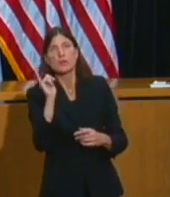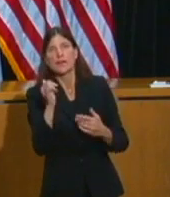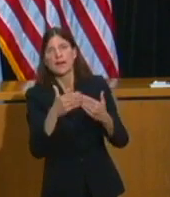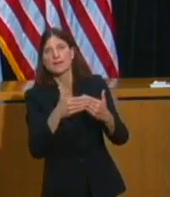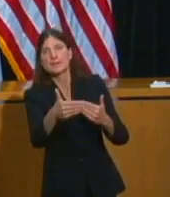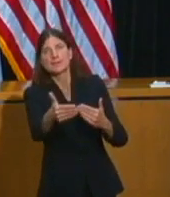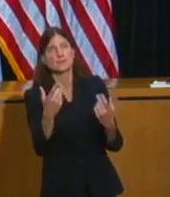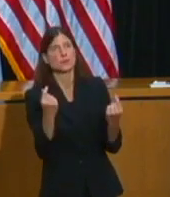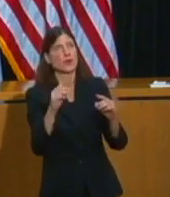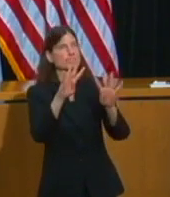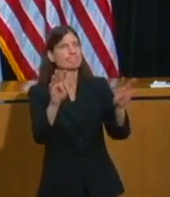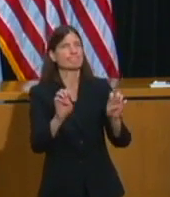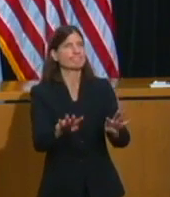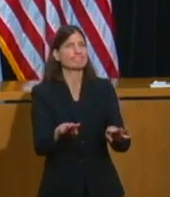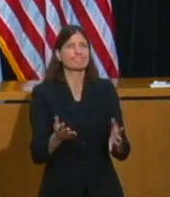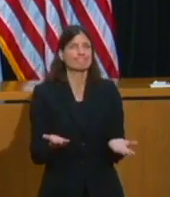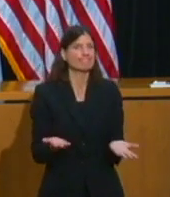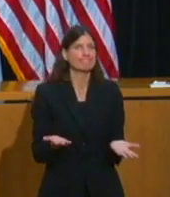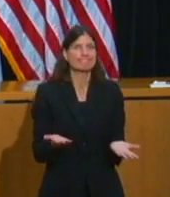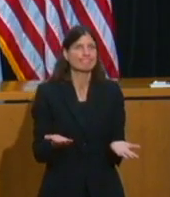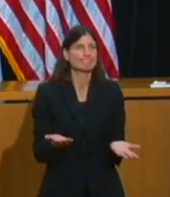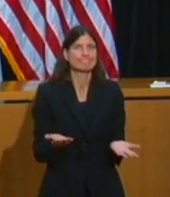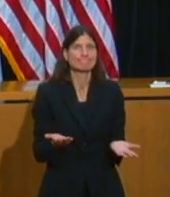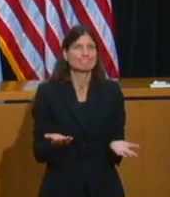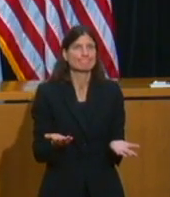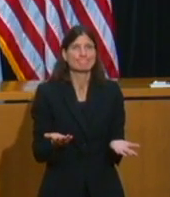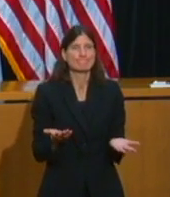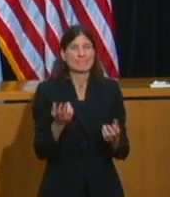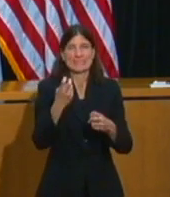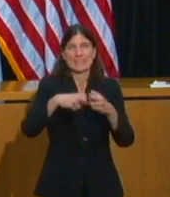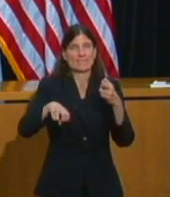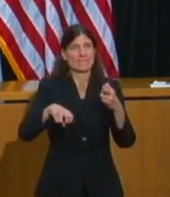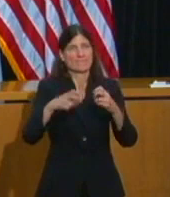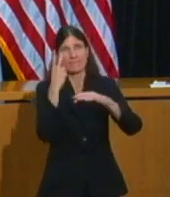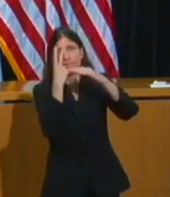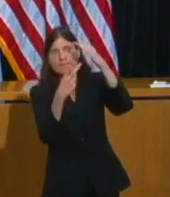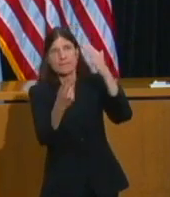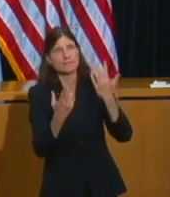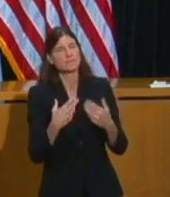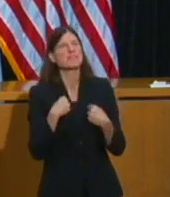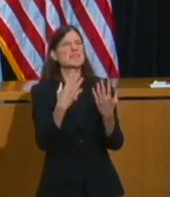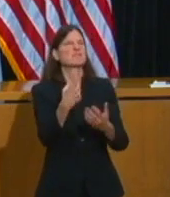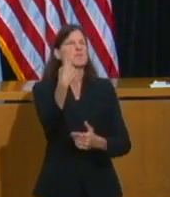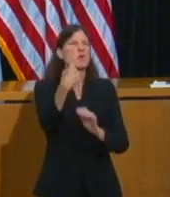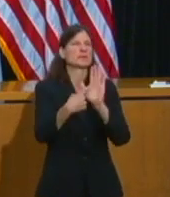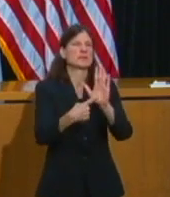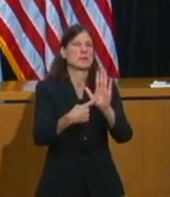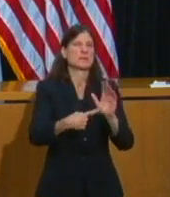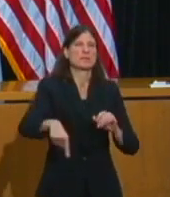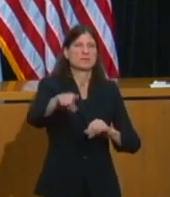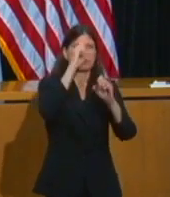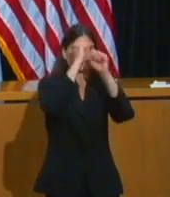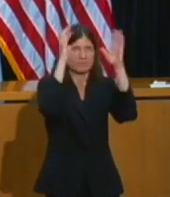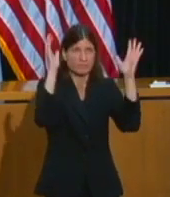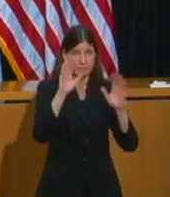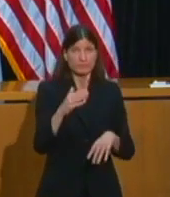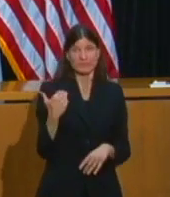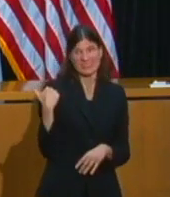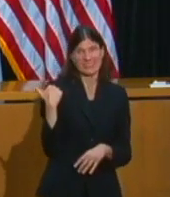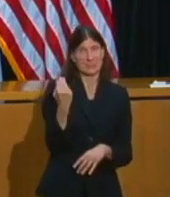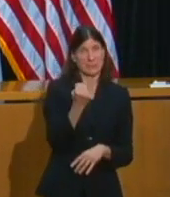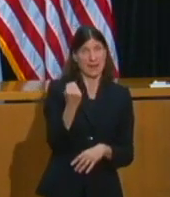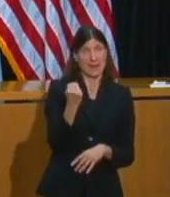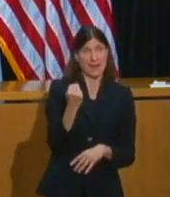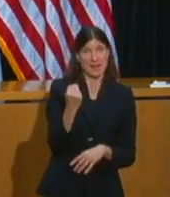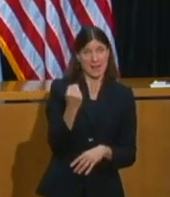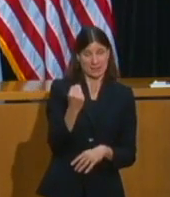happen. And I think one of the simplest examples of that was on Monday,